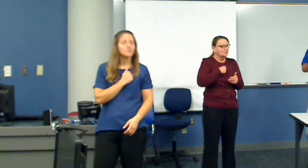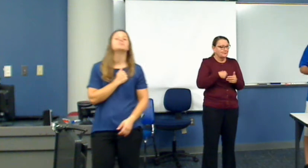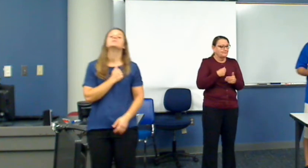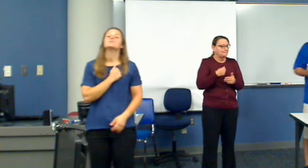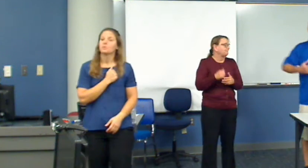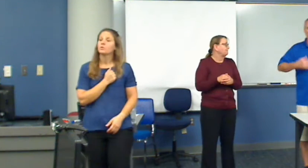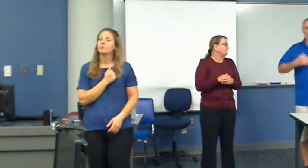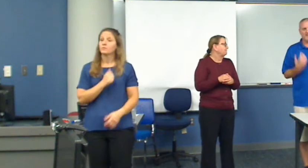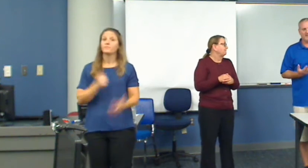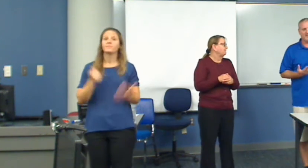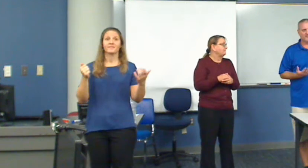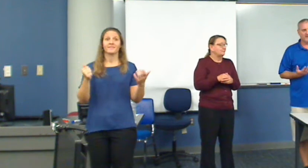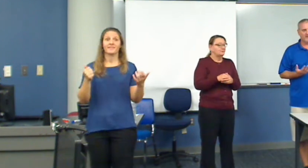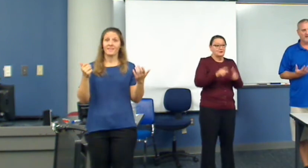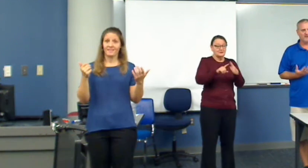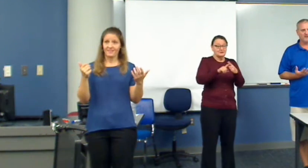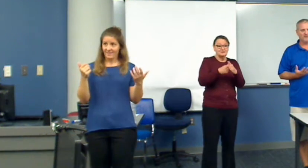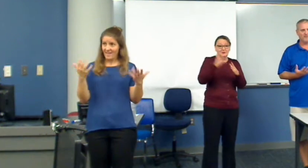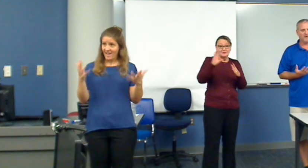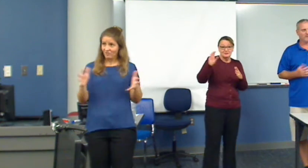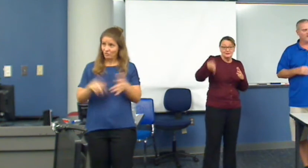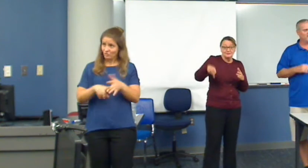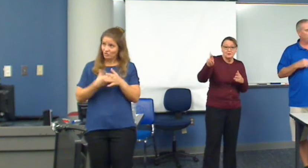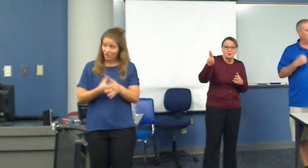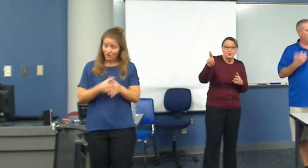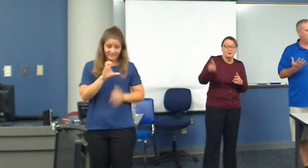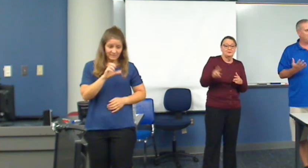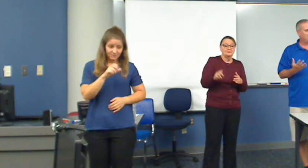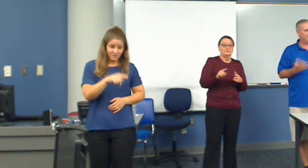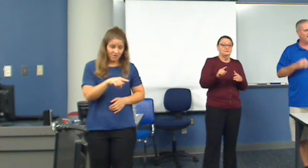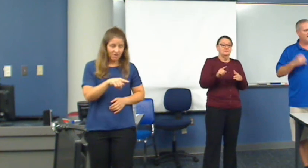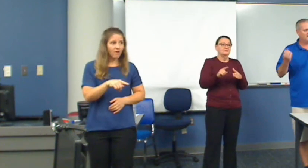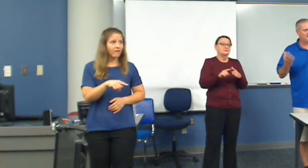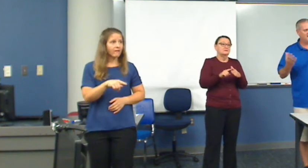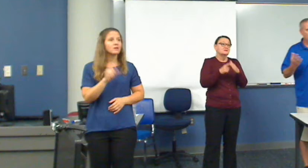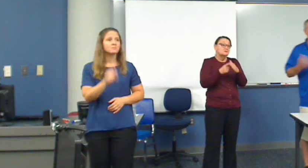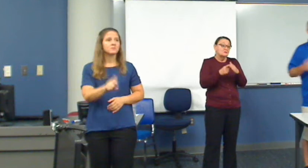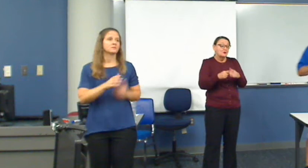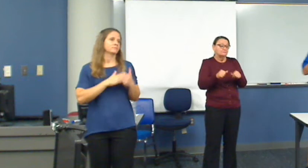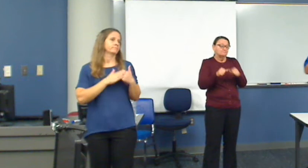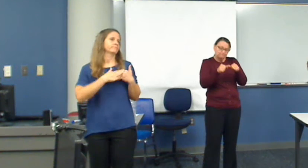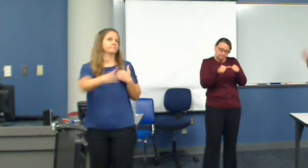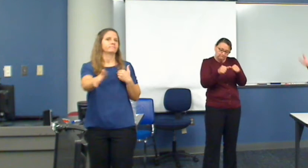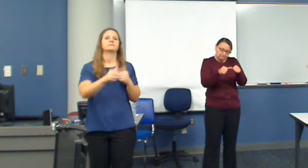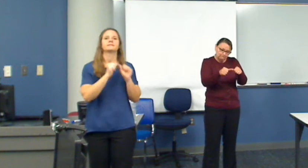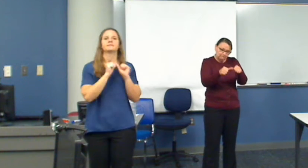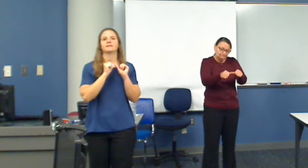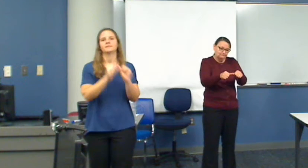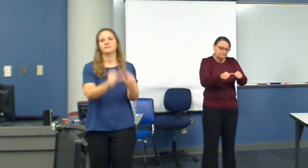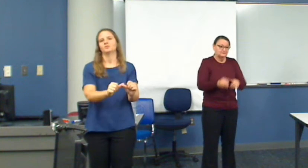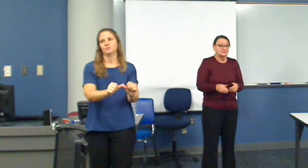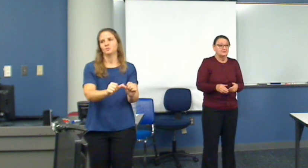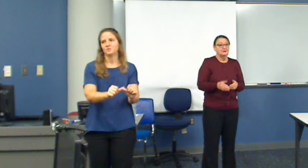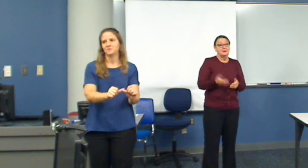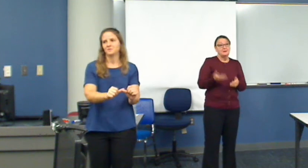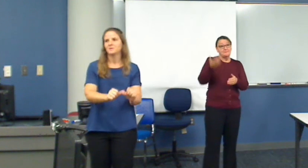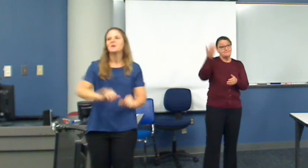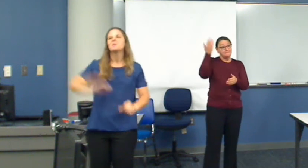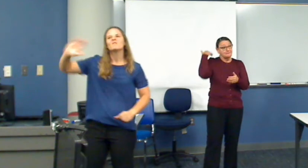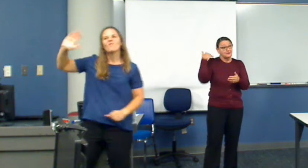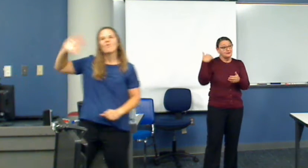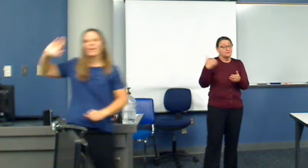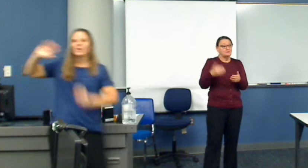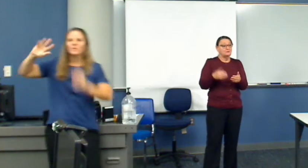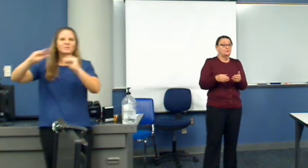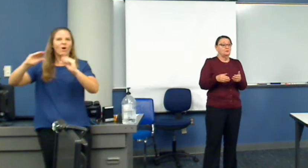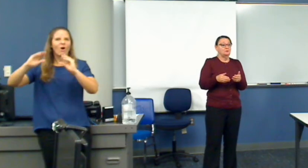But once we start CPR, we continue CPR. It used to be back in the day that you did a few cycles and then you'd recheck, but